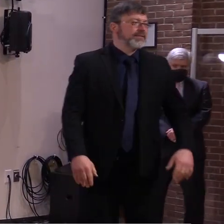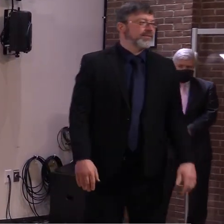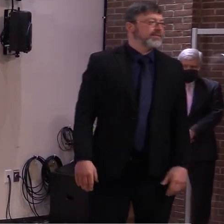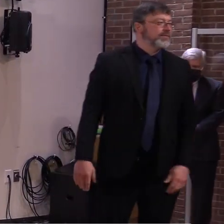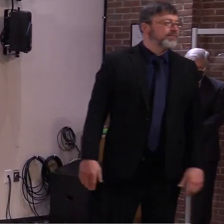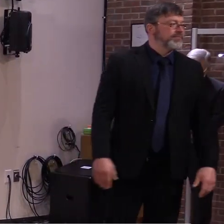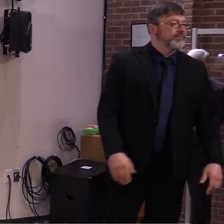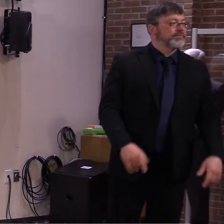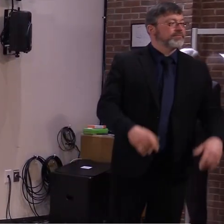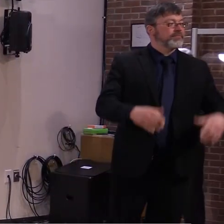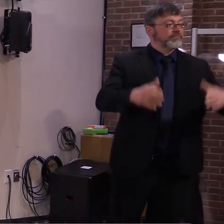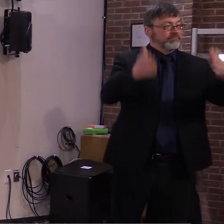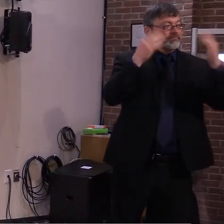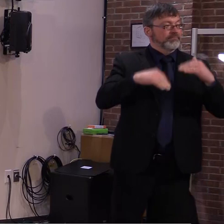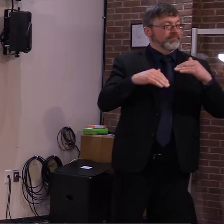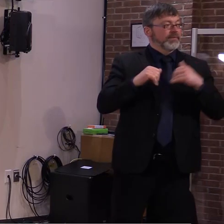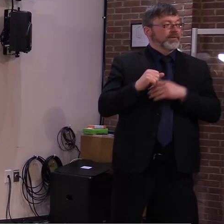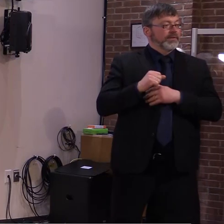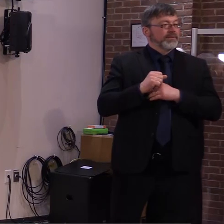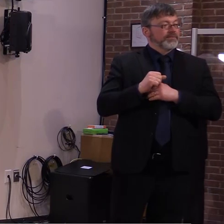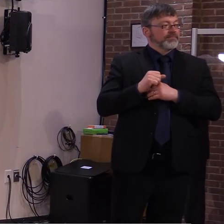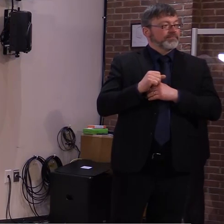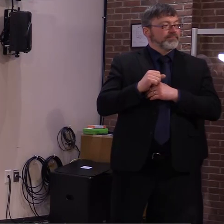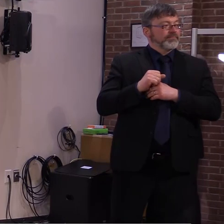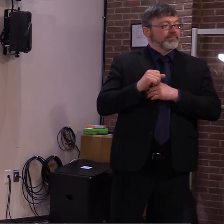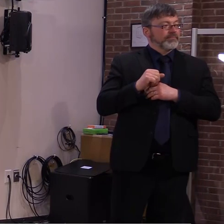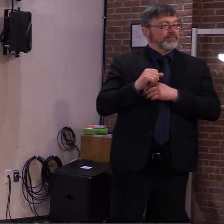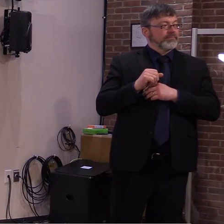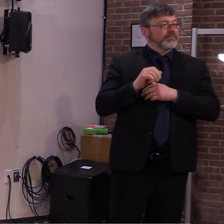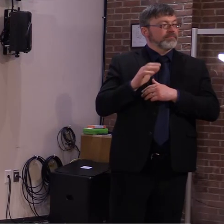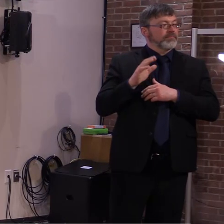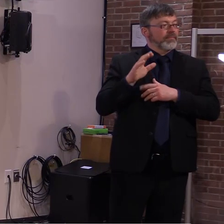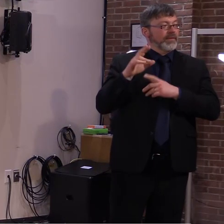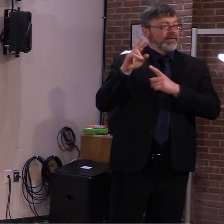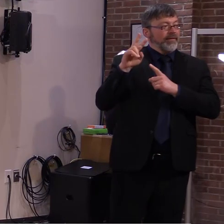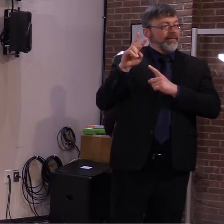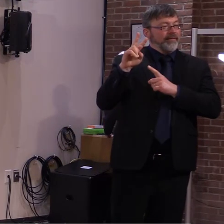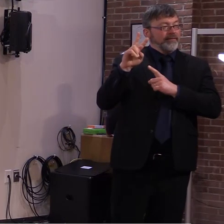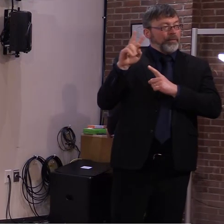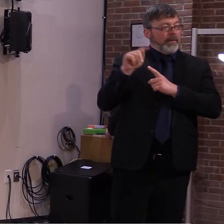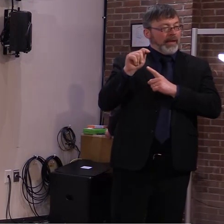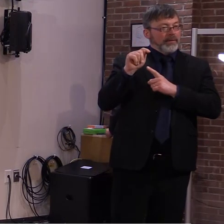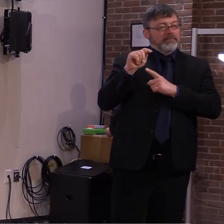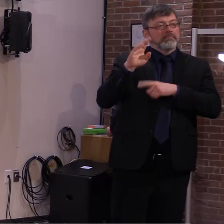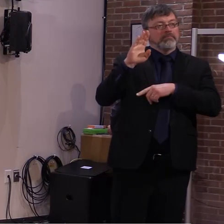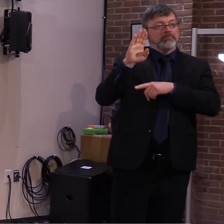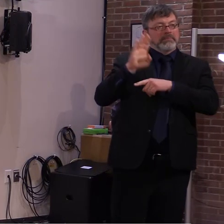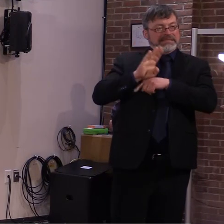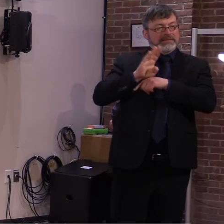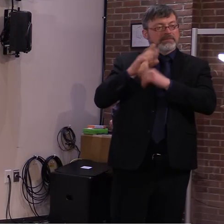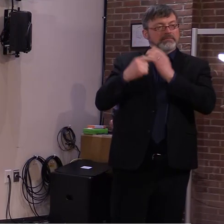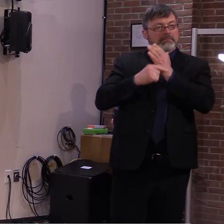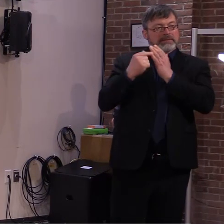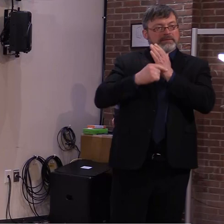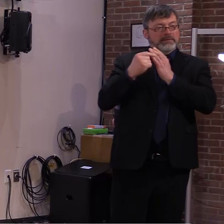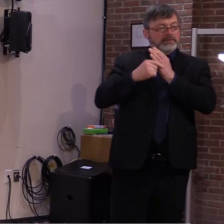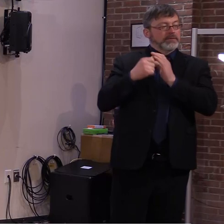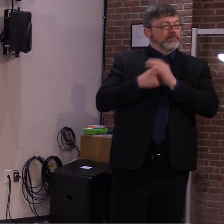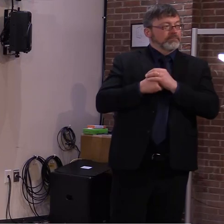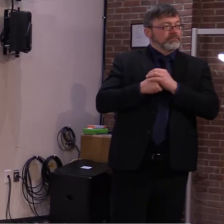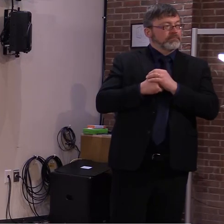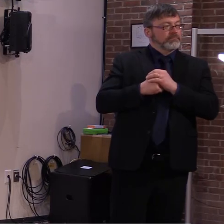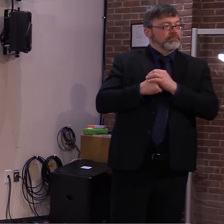Magazine. Hi, Governor. Just to be clear on Stewart's question on the pensions, you would veto a pension plan that was only one-time